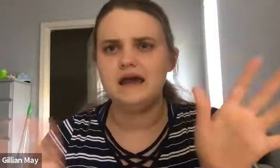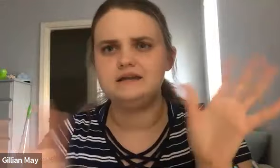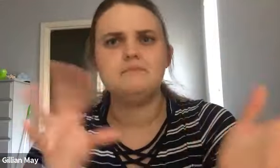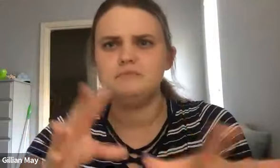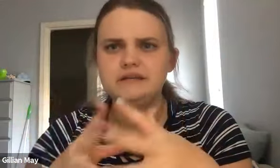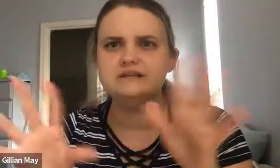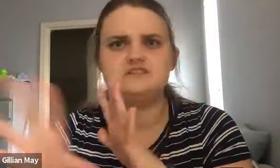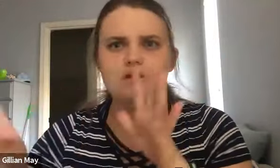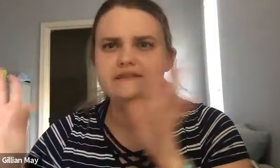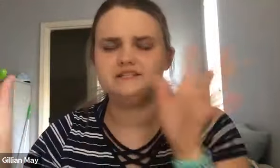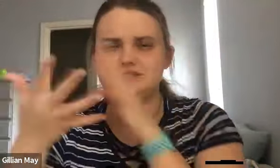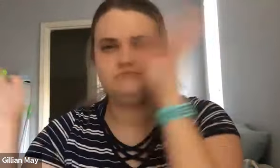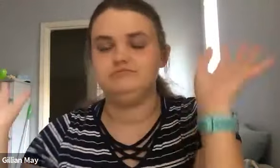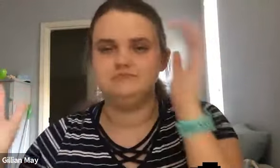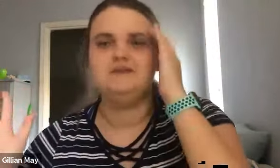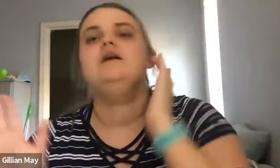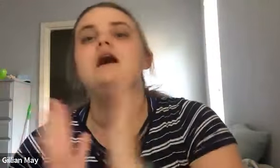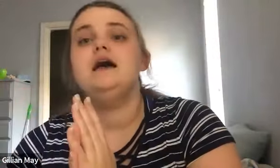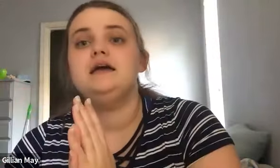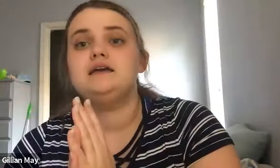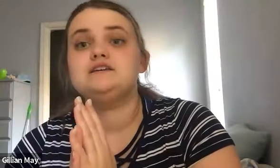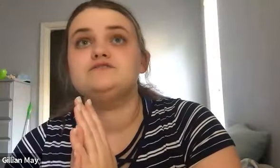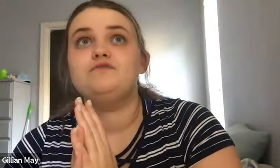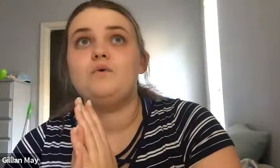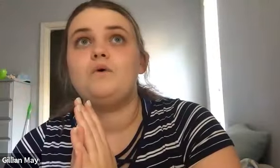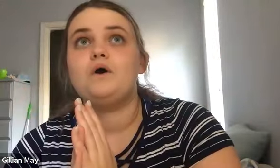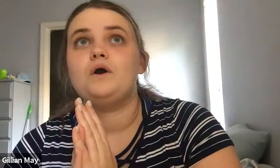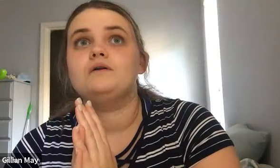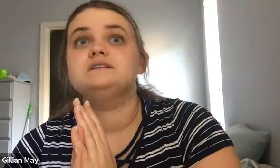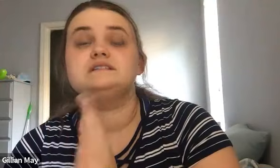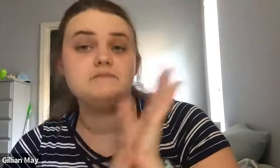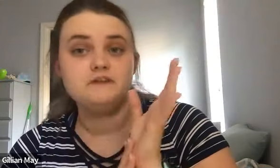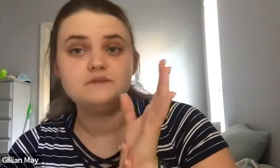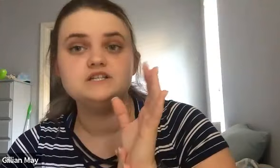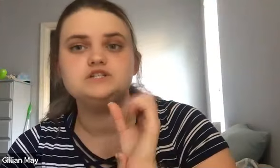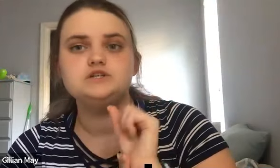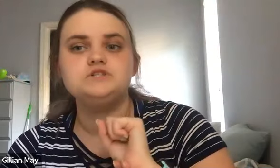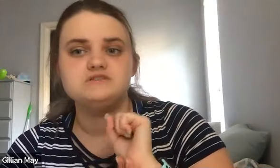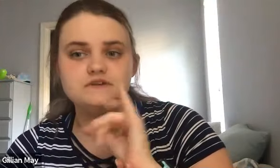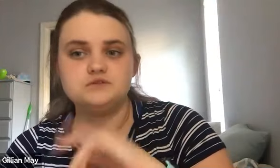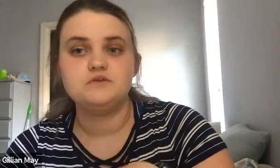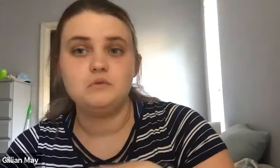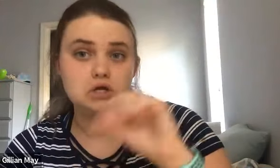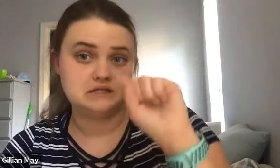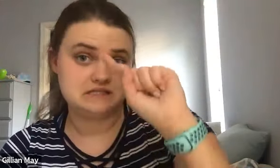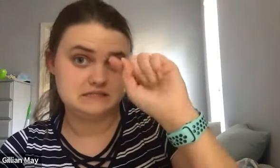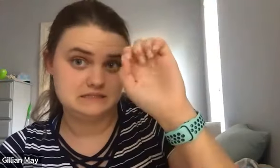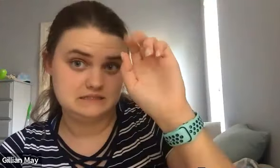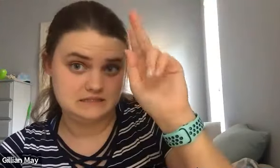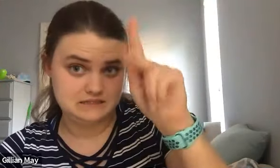added, I meant blended, sorry, that's just is for step families, you would just fingerspell the word